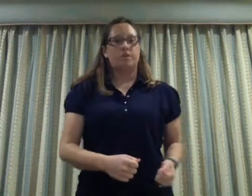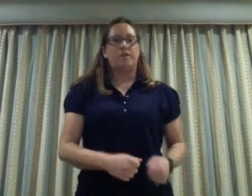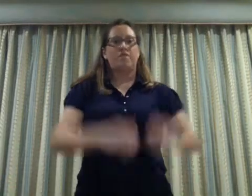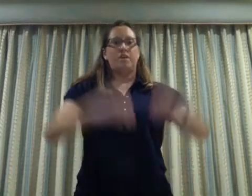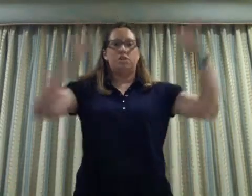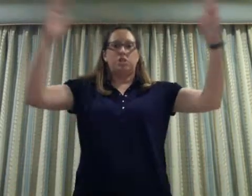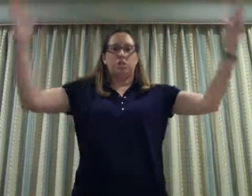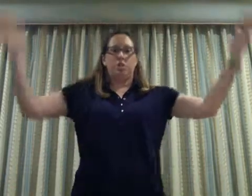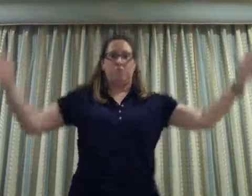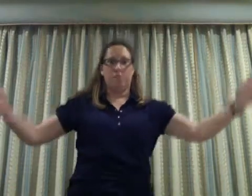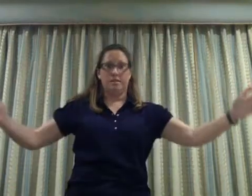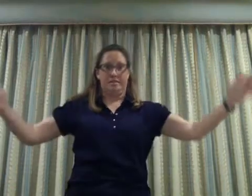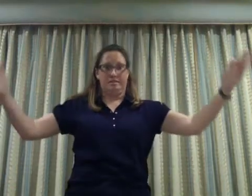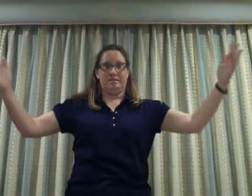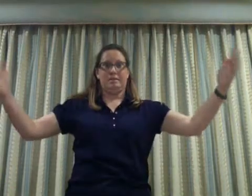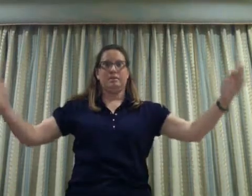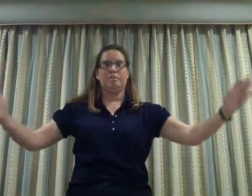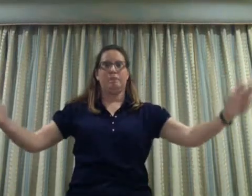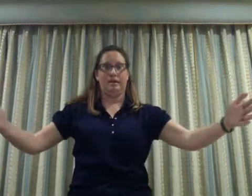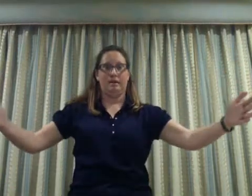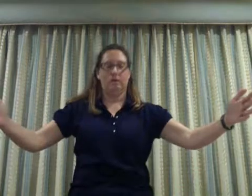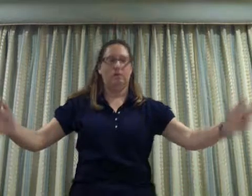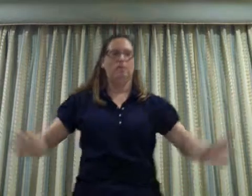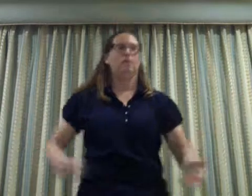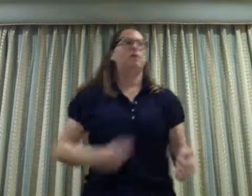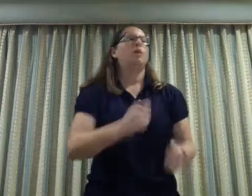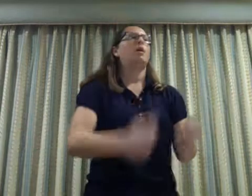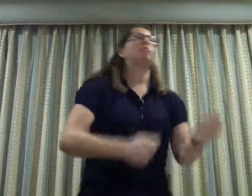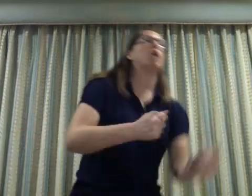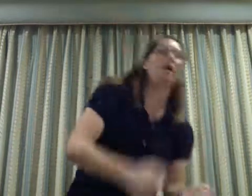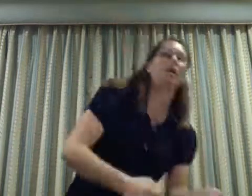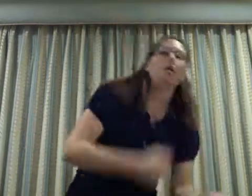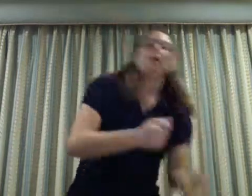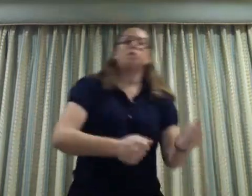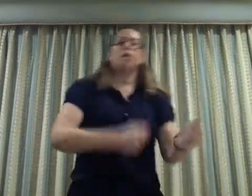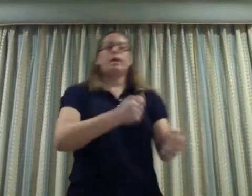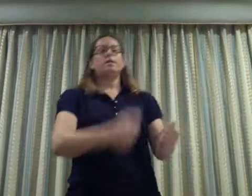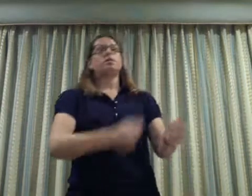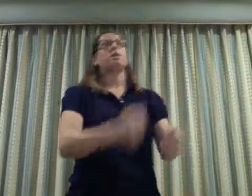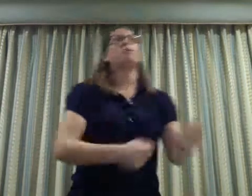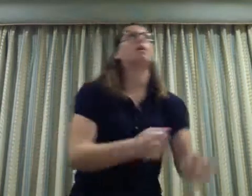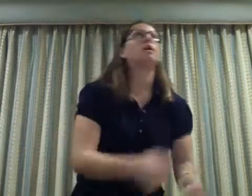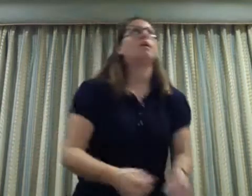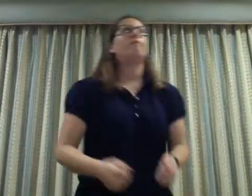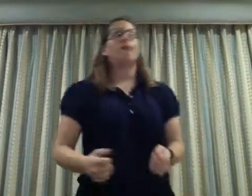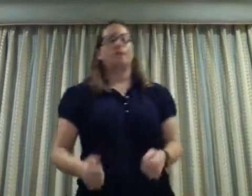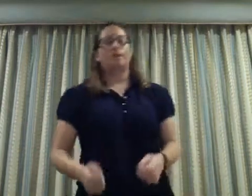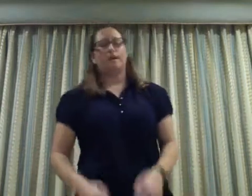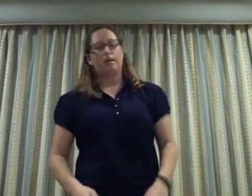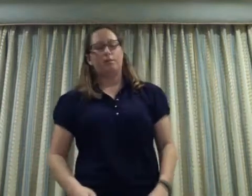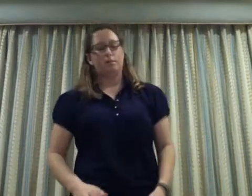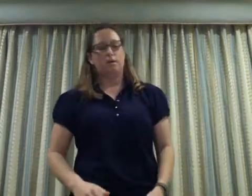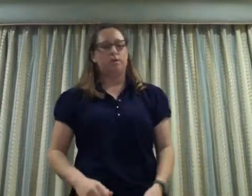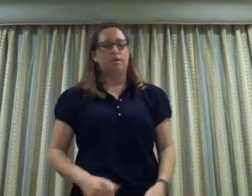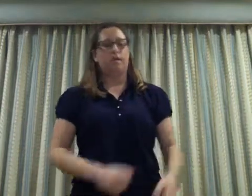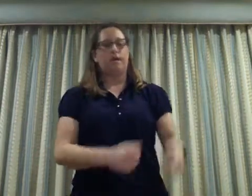that fish was this big. And I'm trying, it's just not working. And finally the guide comes over and he helps